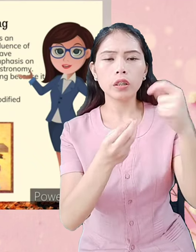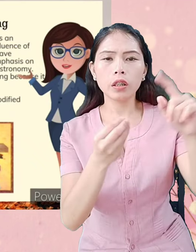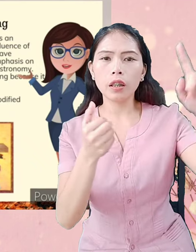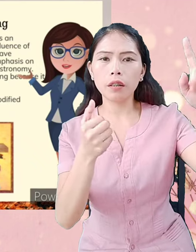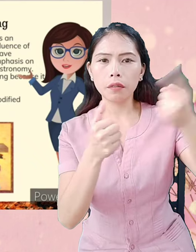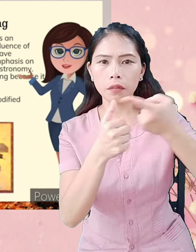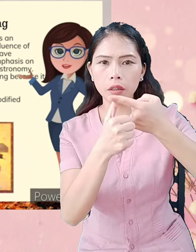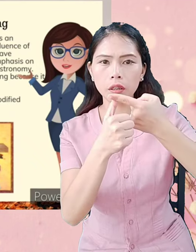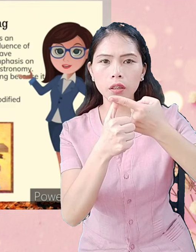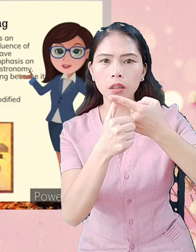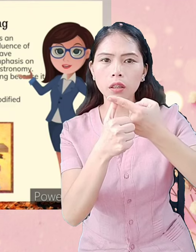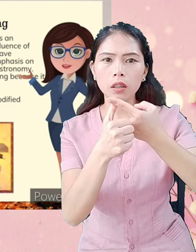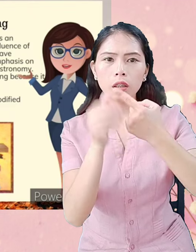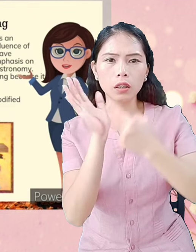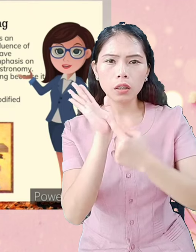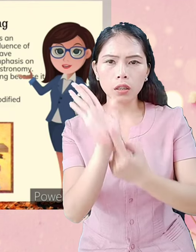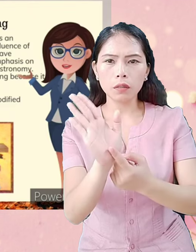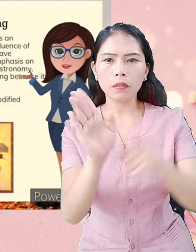when